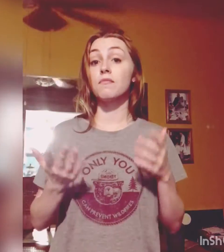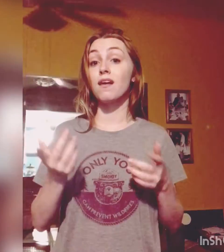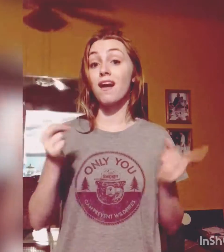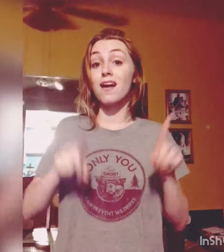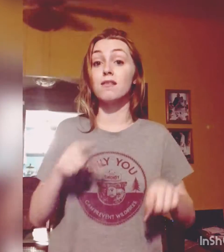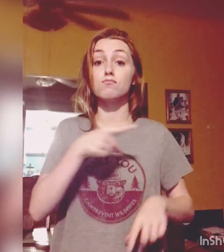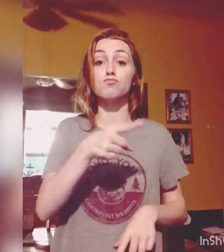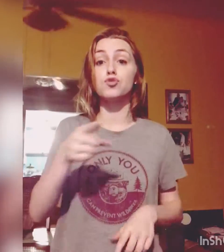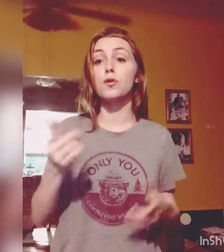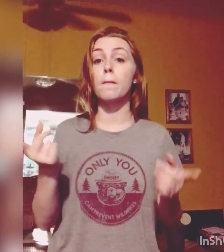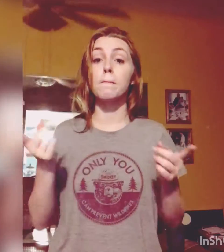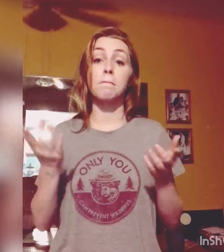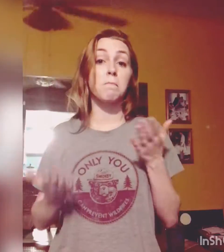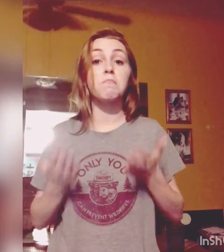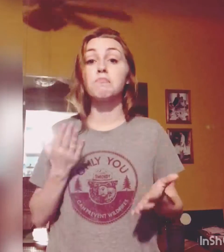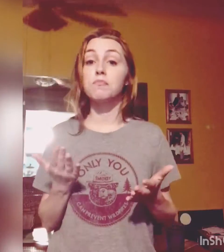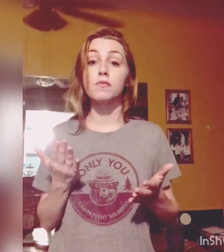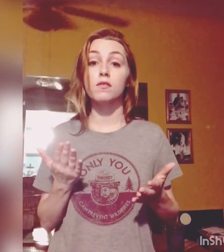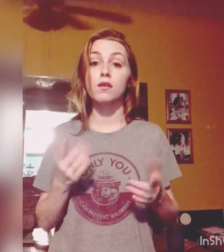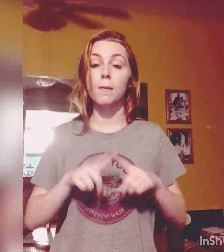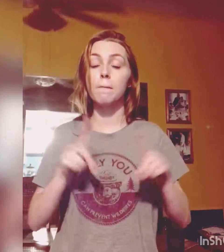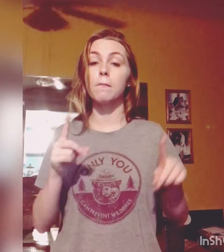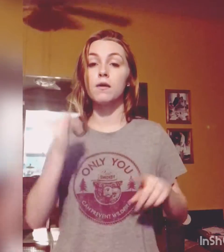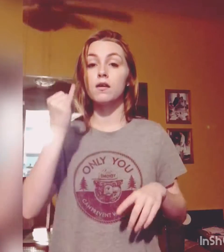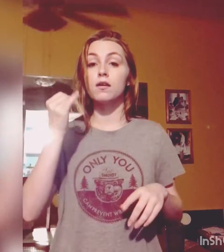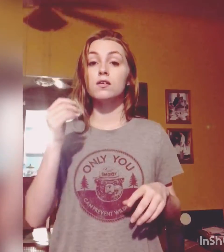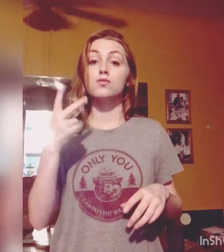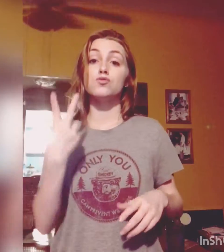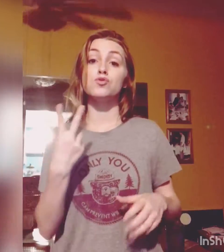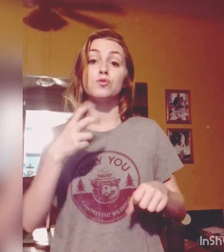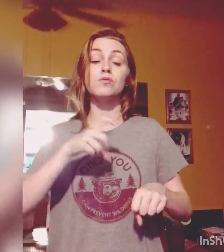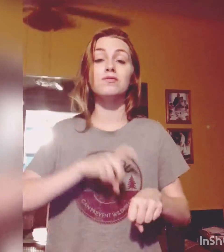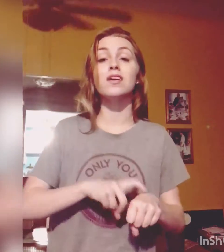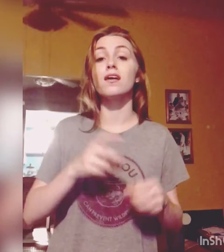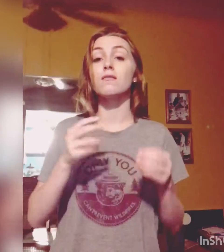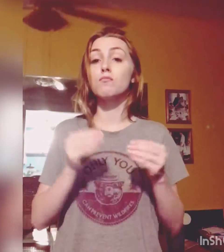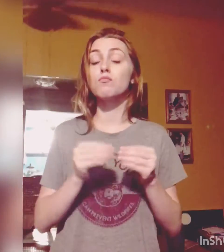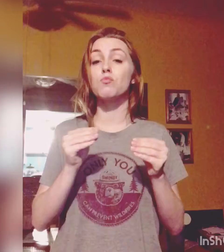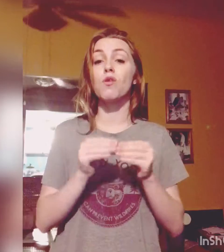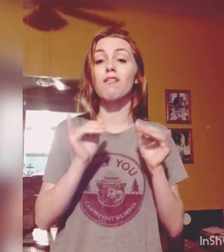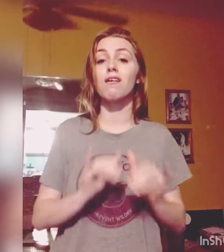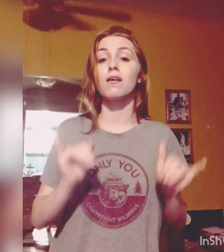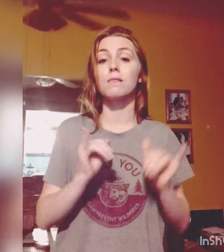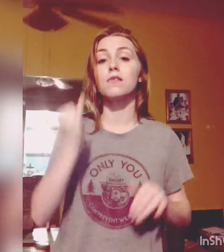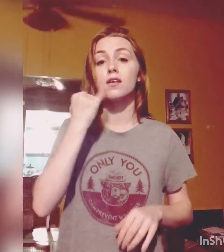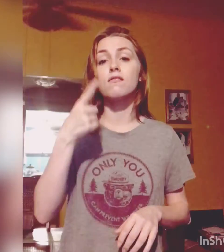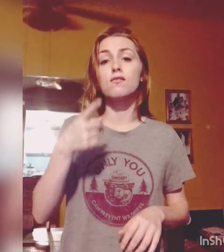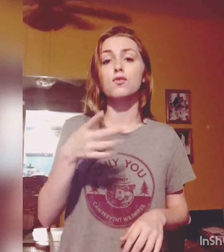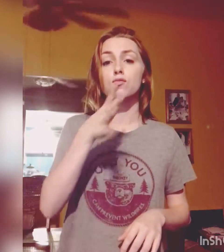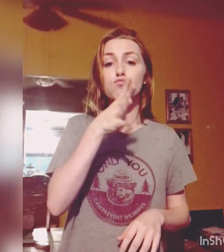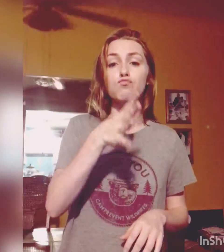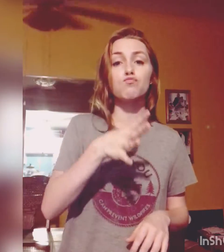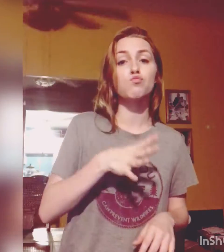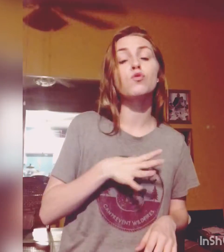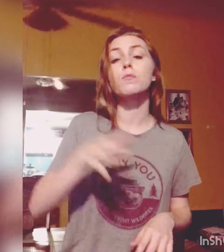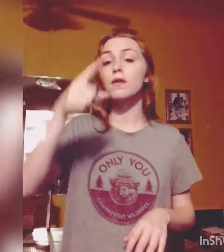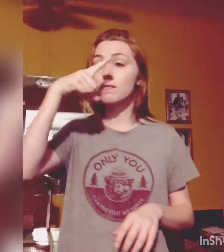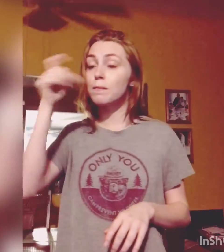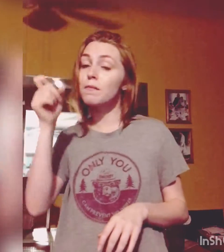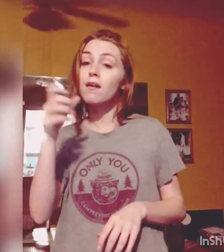as likely to happen and be worse if you're a woman, a person of color, or gay, or more than one at the same time. In fact, just as I was writing